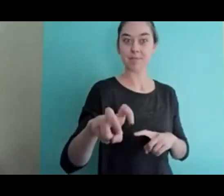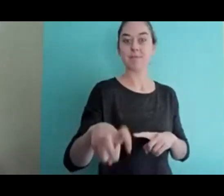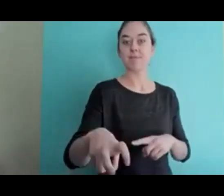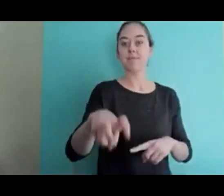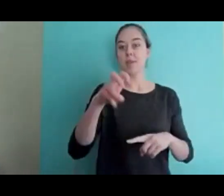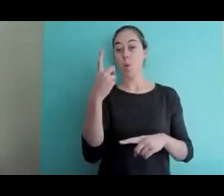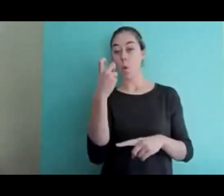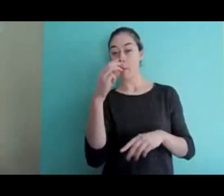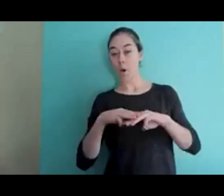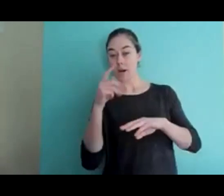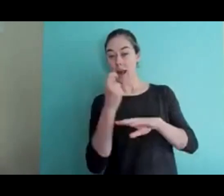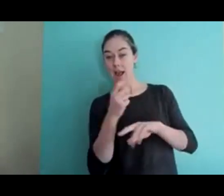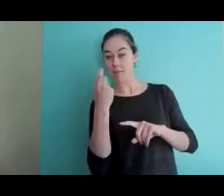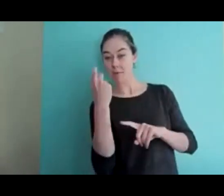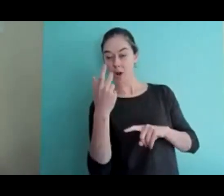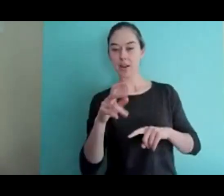one more time.